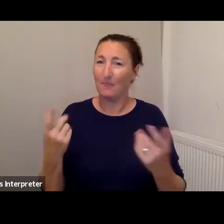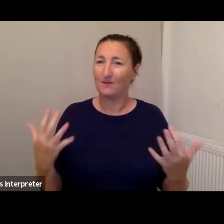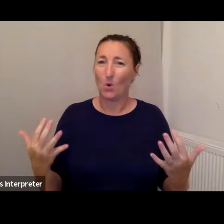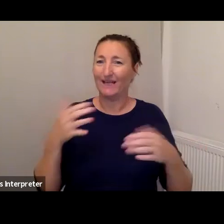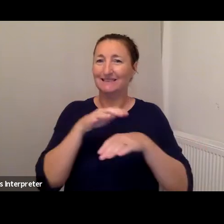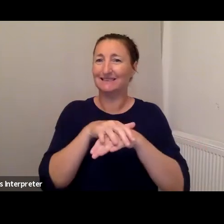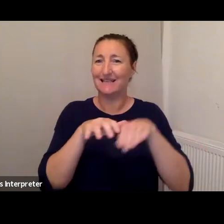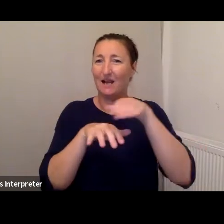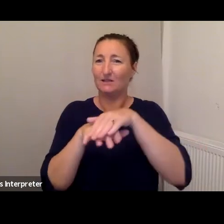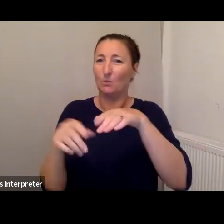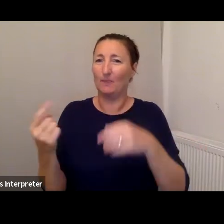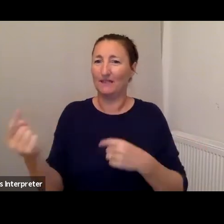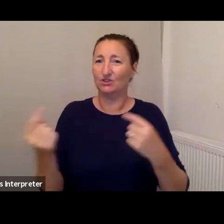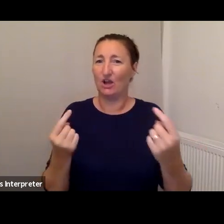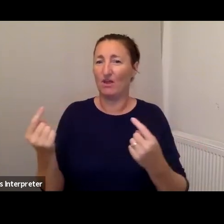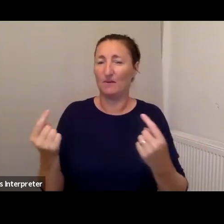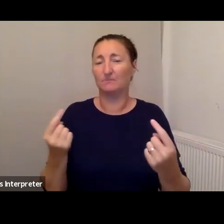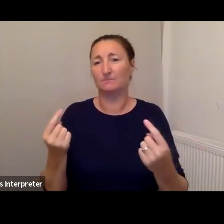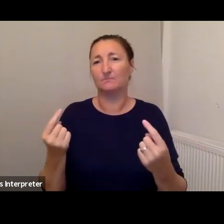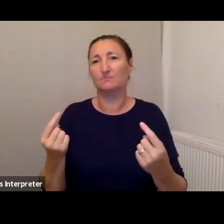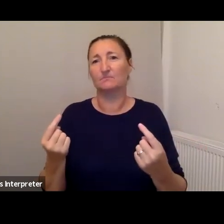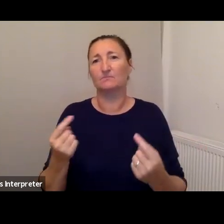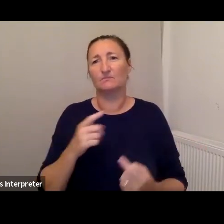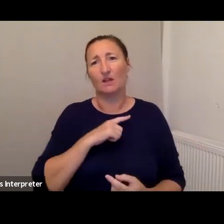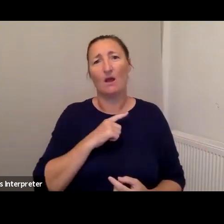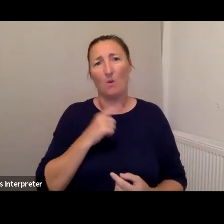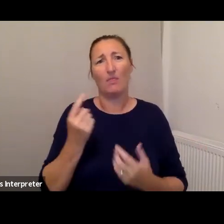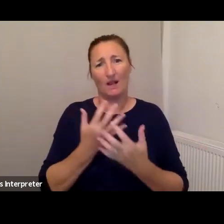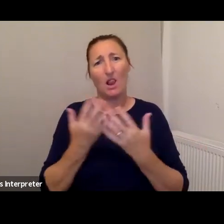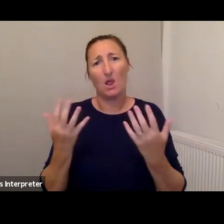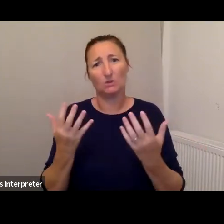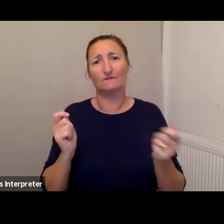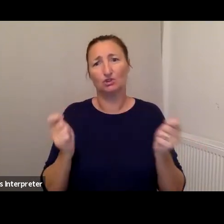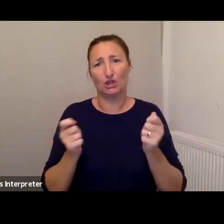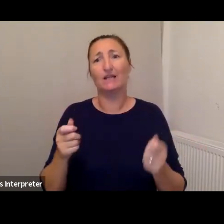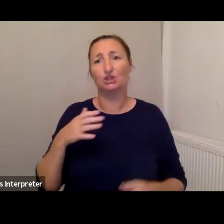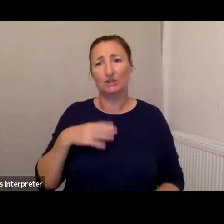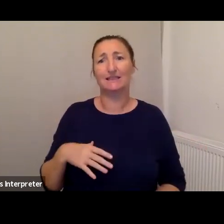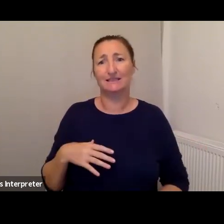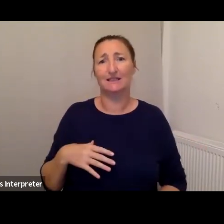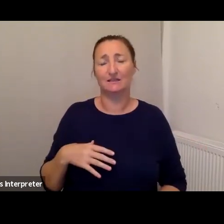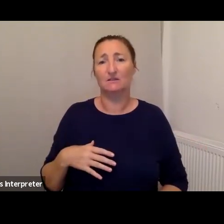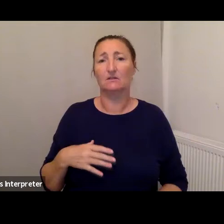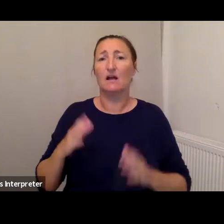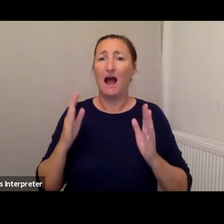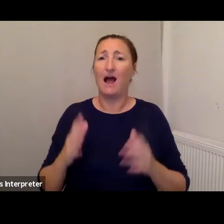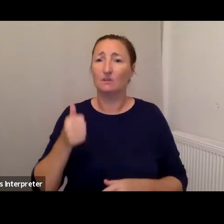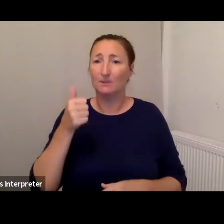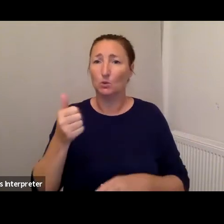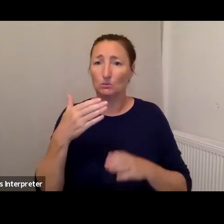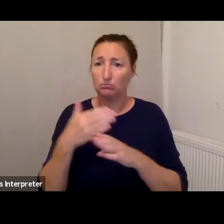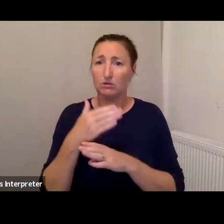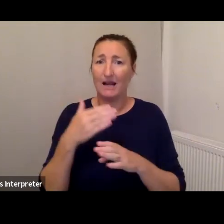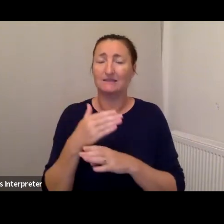why I think there's a lot of change that we need. There has to be good practices. We'll be